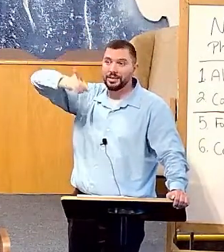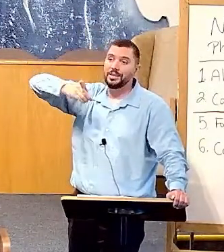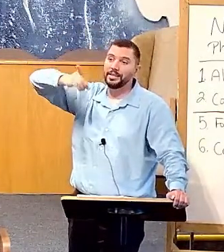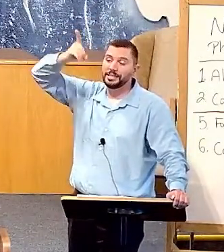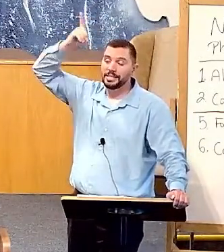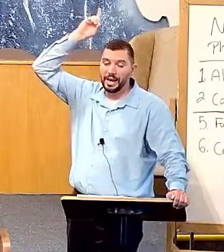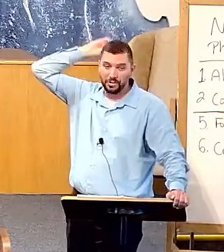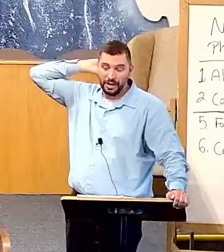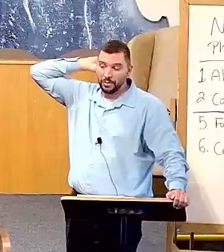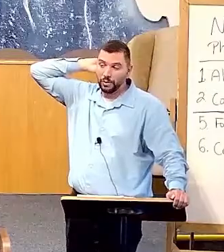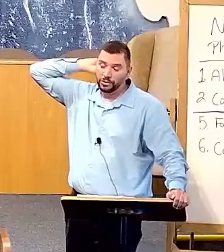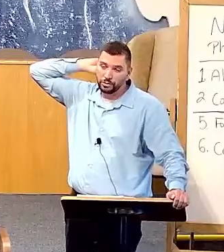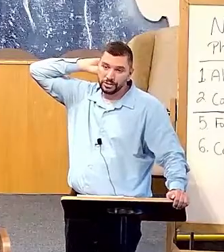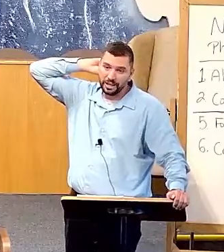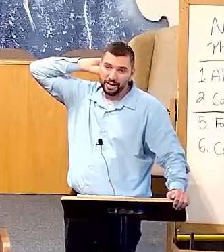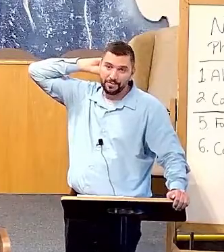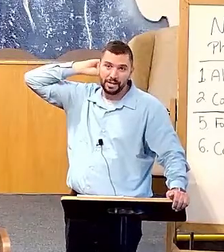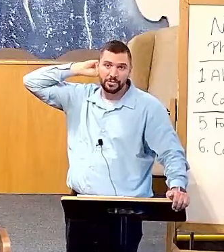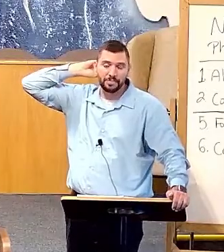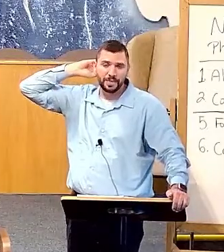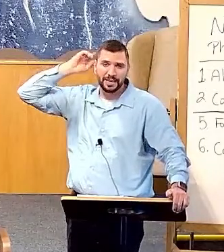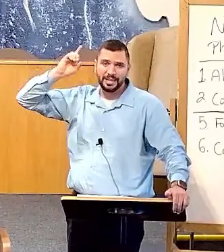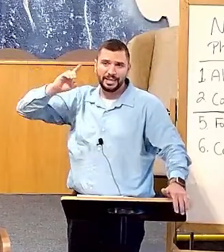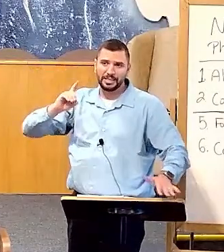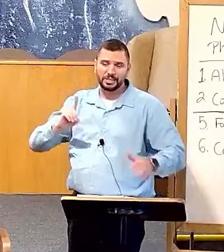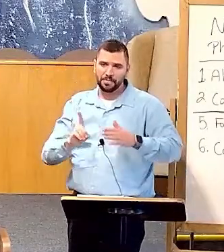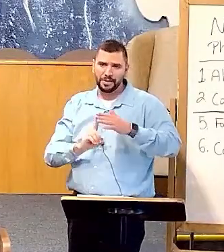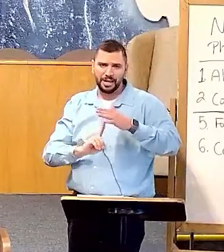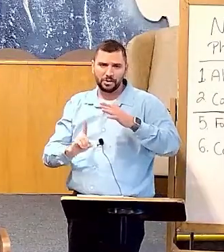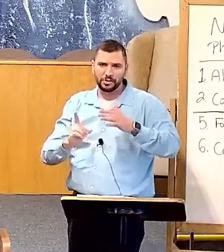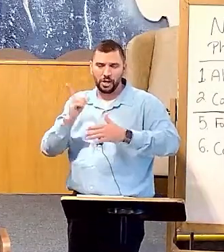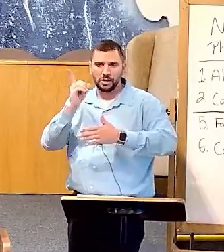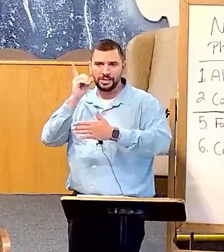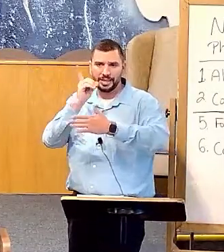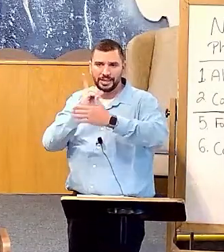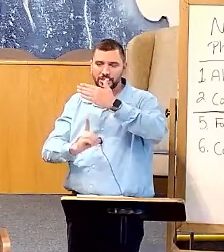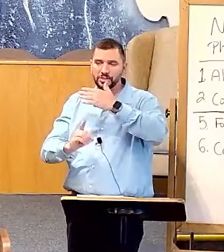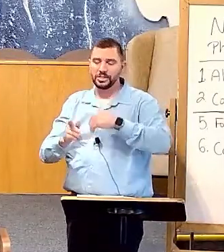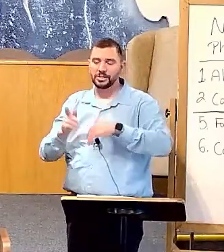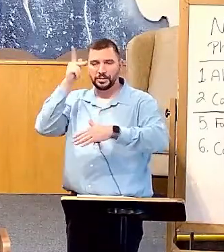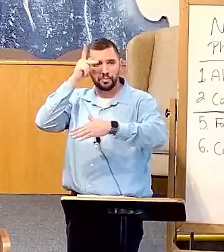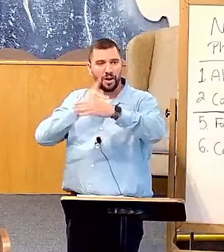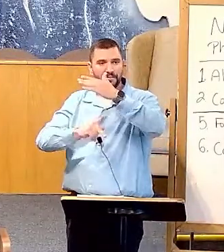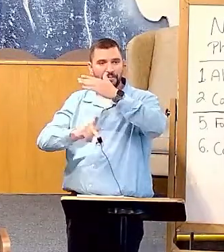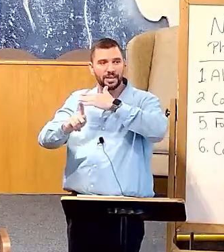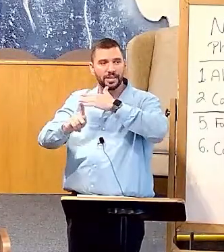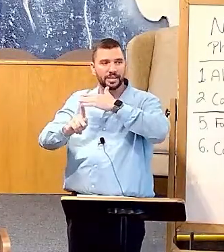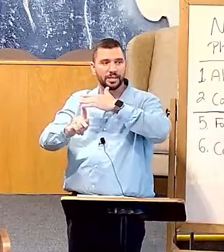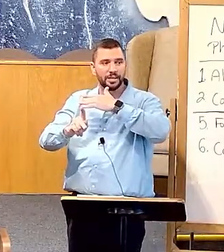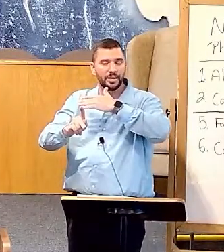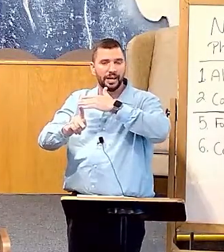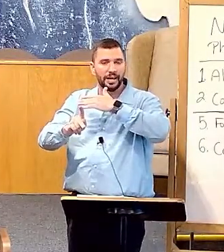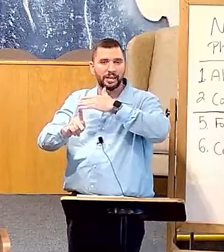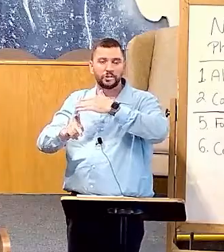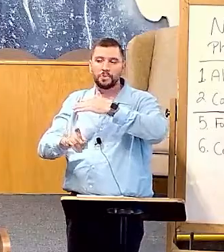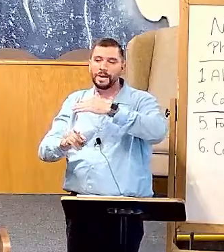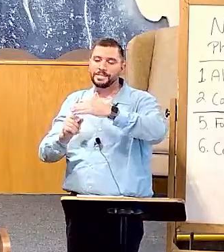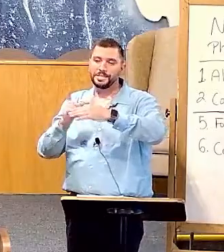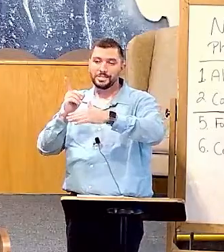that's Daniel. Now, an old school sign for Daniel is something else, is like this, because this means prophet. And so you might see some people